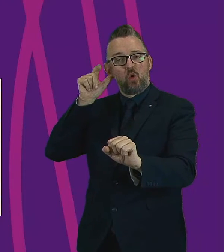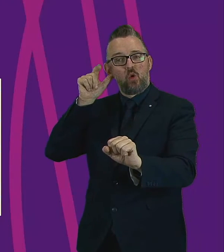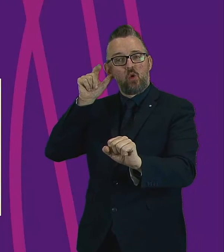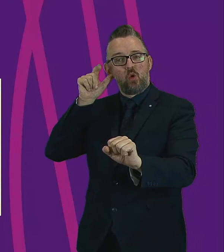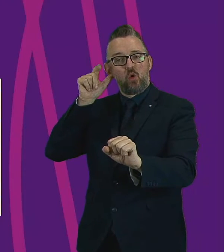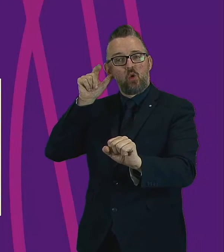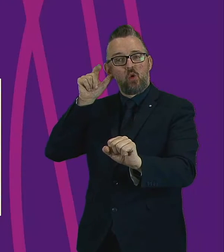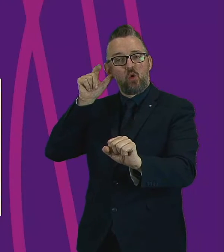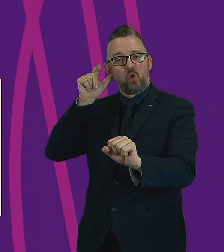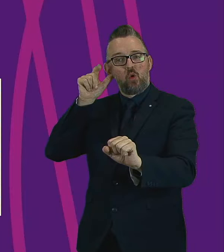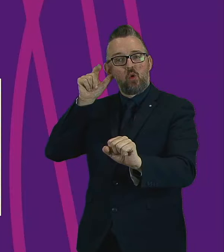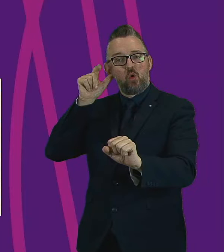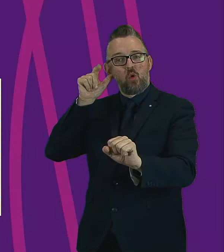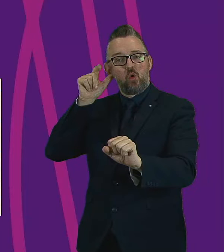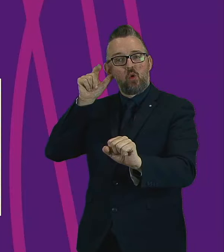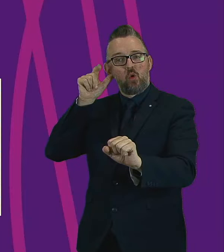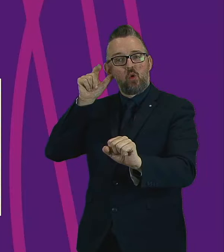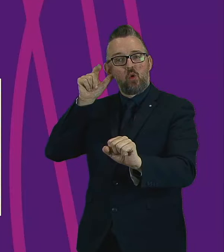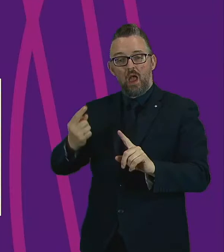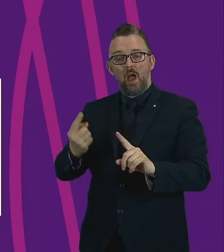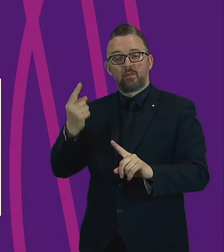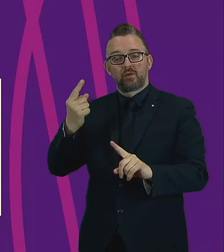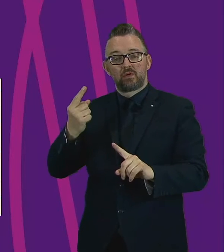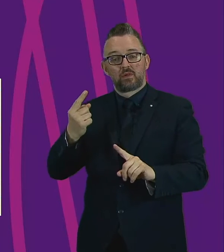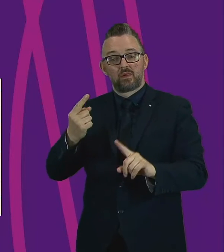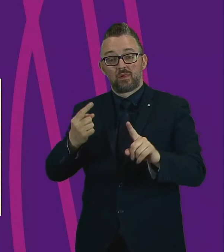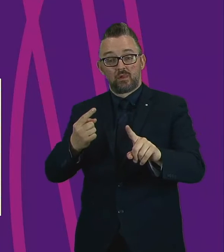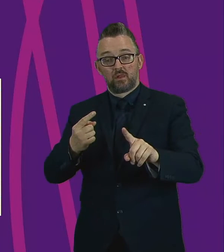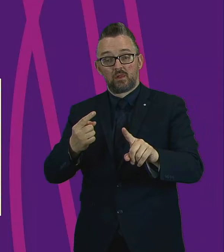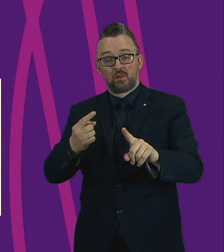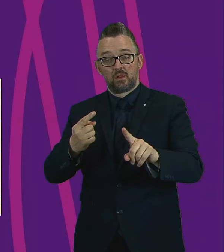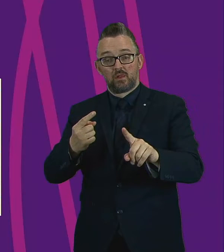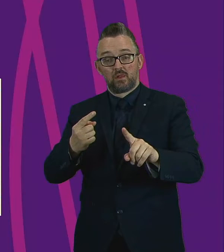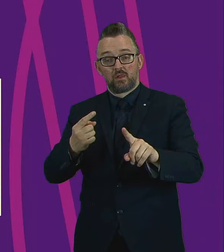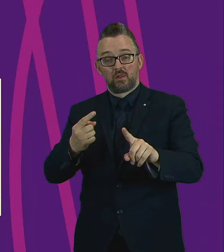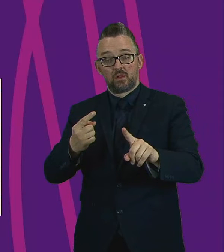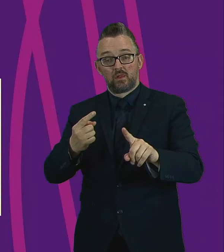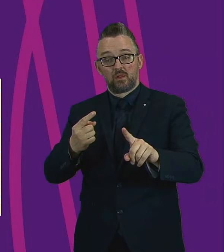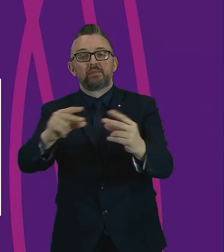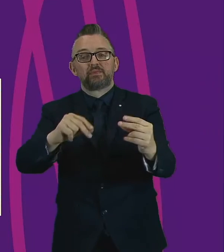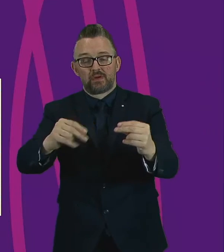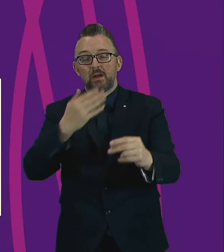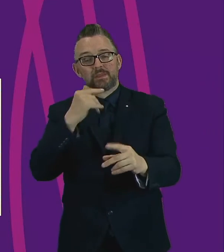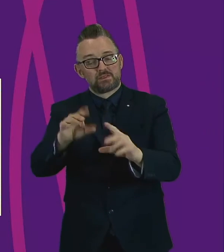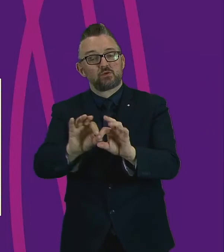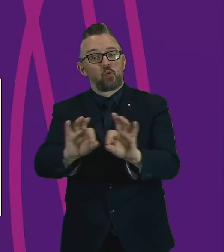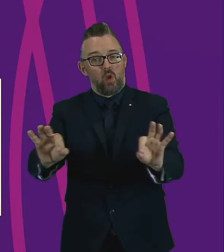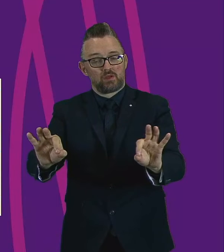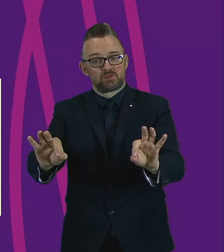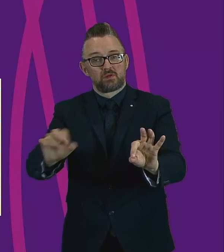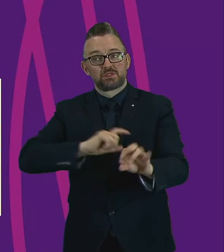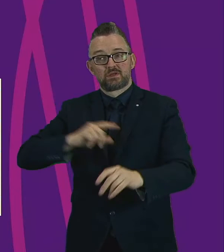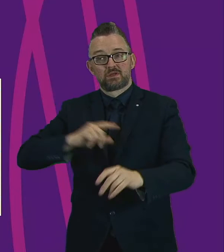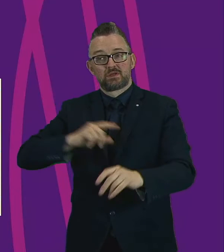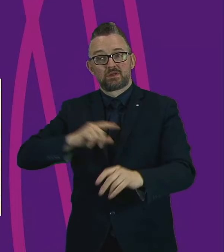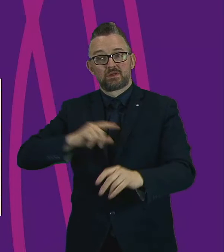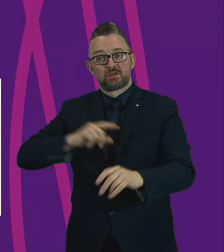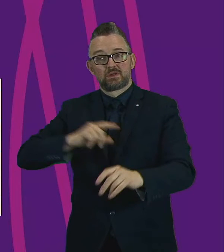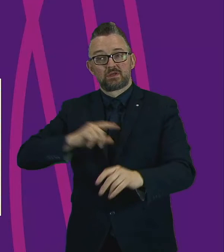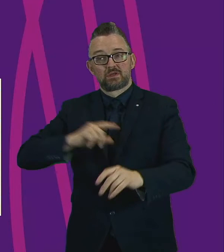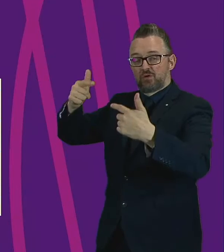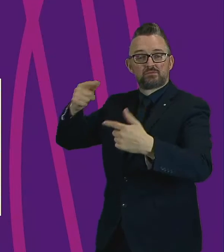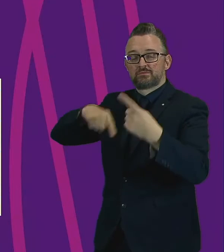that up a bit. And also, can I say to members, I can't hear Mr Stevenson if you mumble. You'll appreciate it's difficult when somebody's speaking remotely.